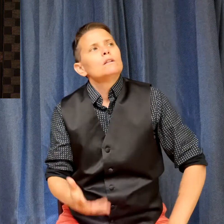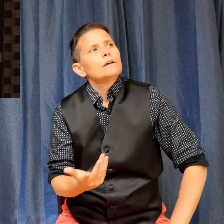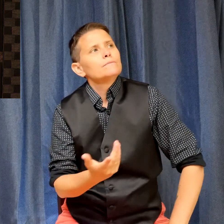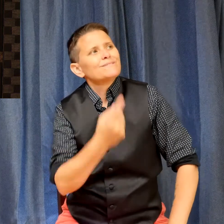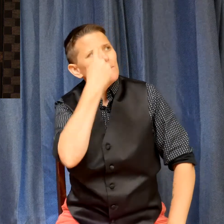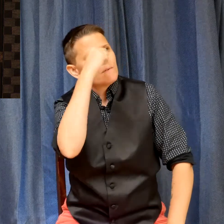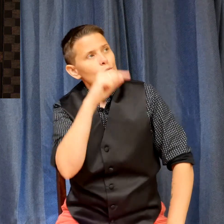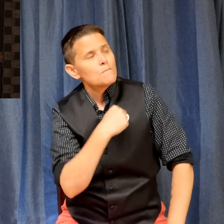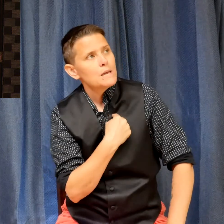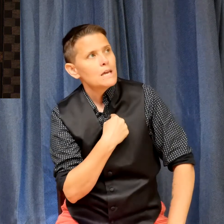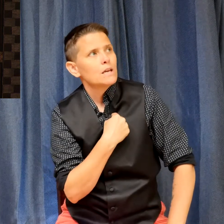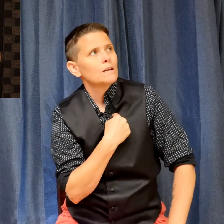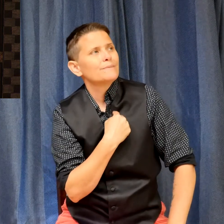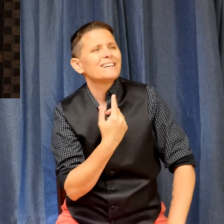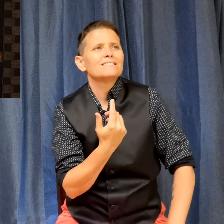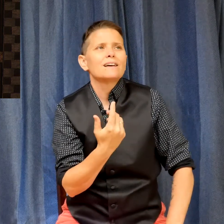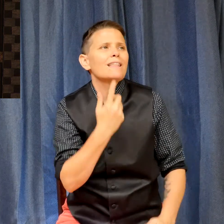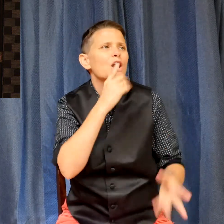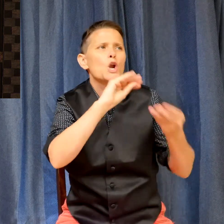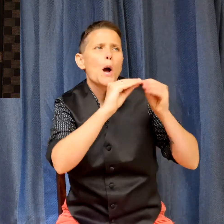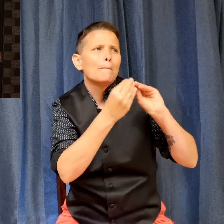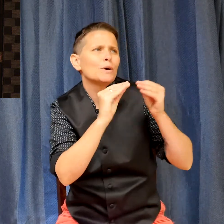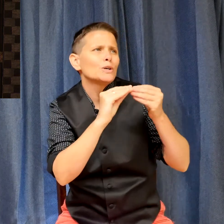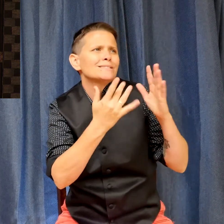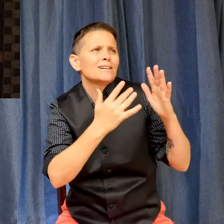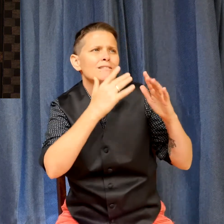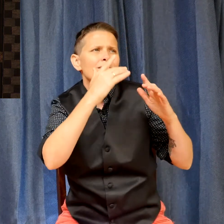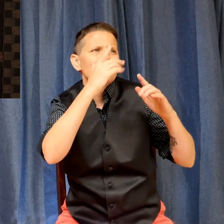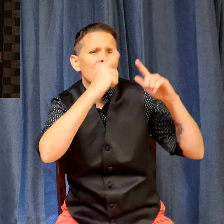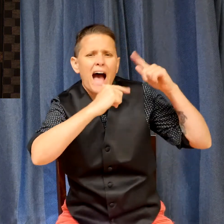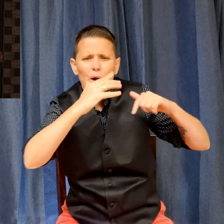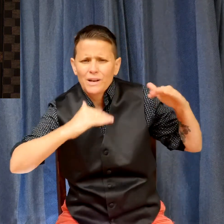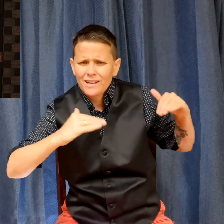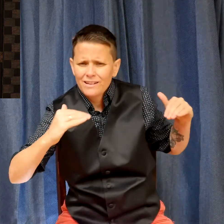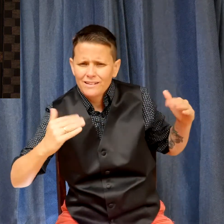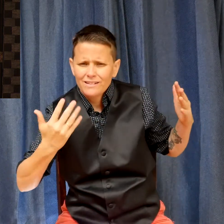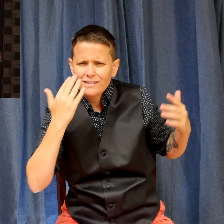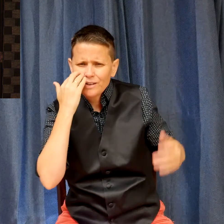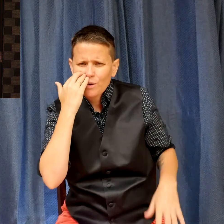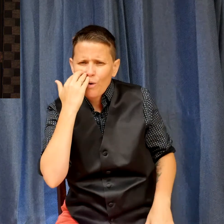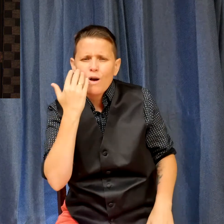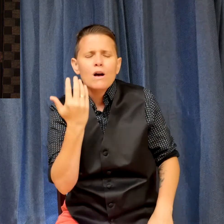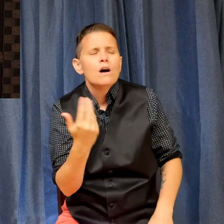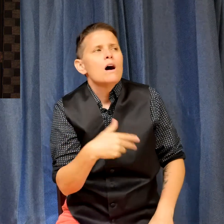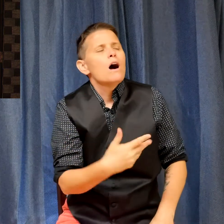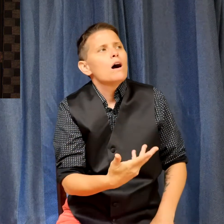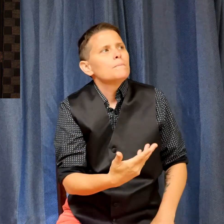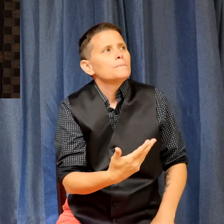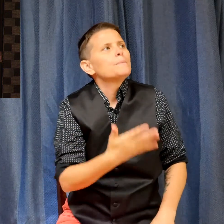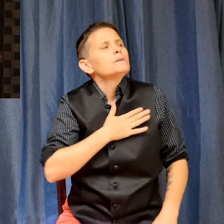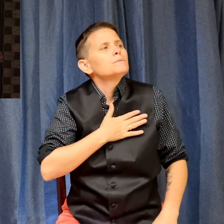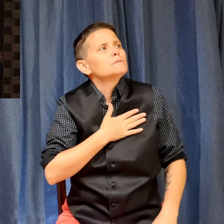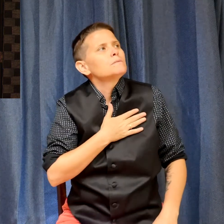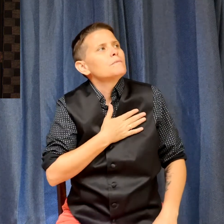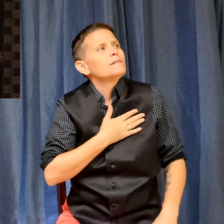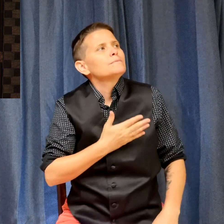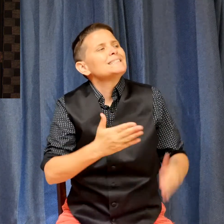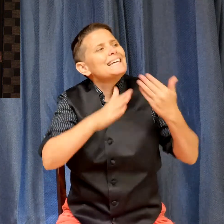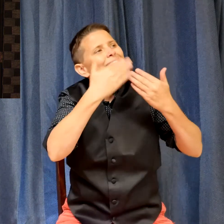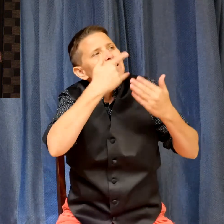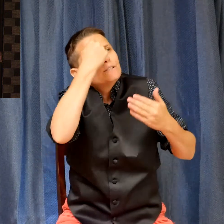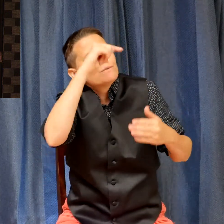was my colleagues, that I served with at Mile High Church, but it was also my wife and some of the